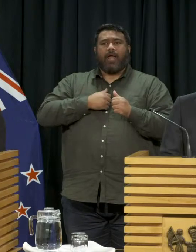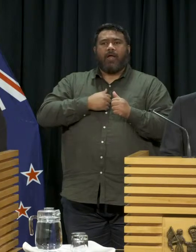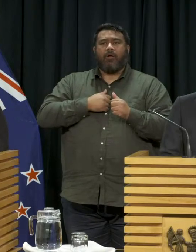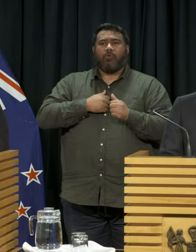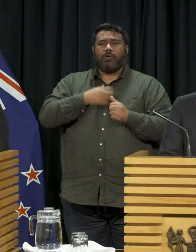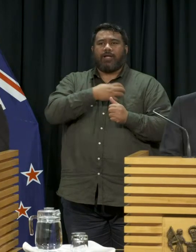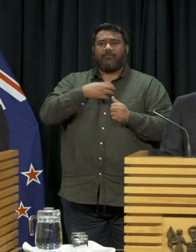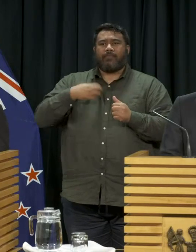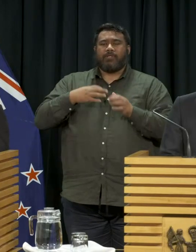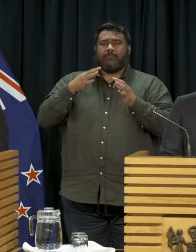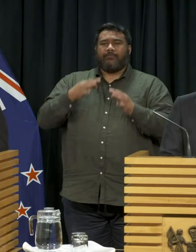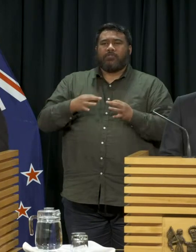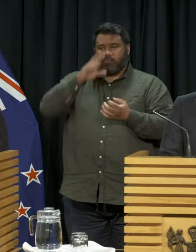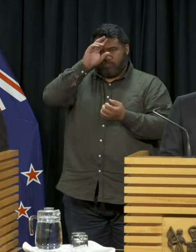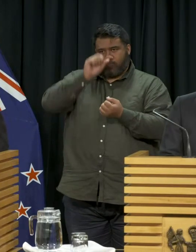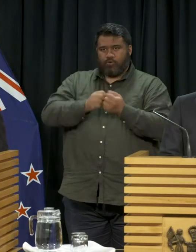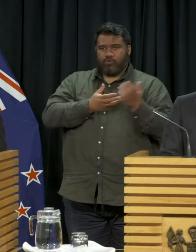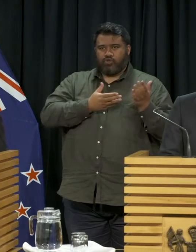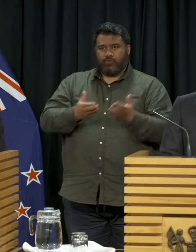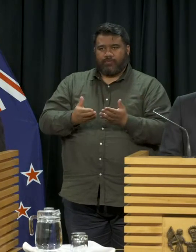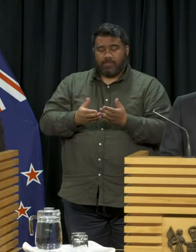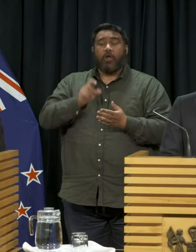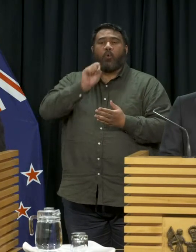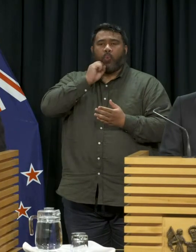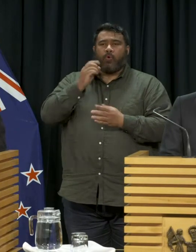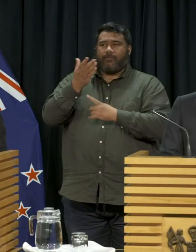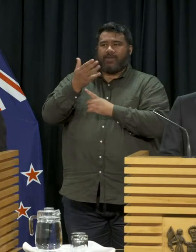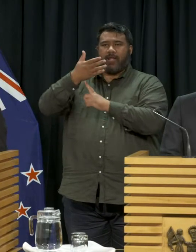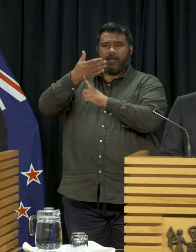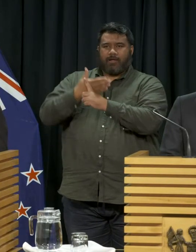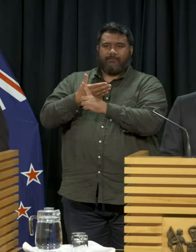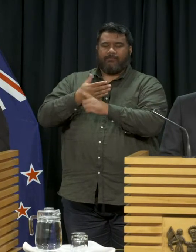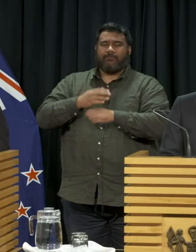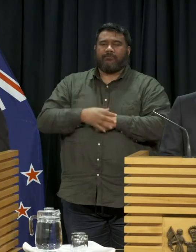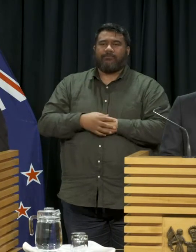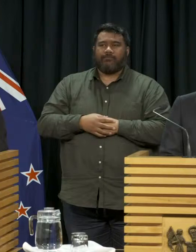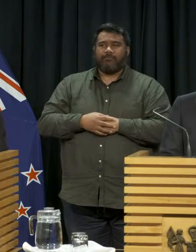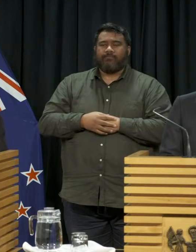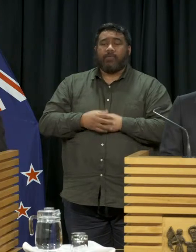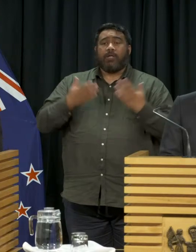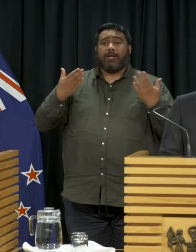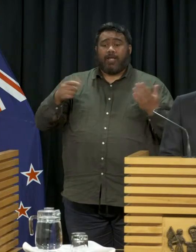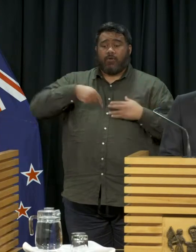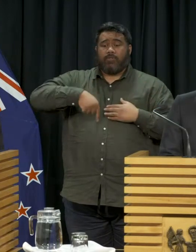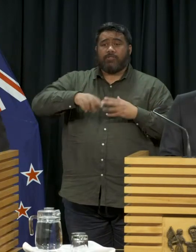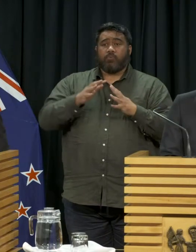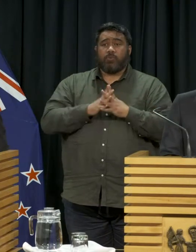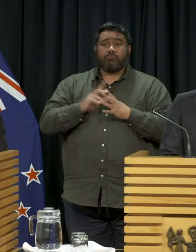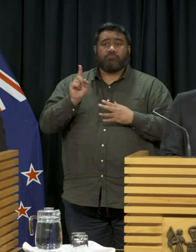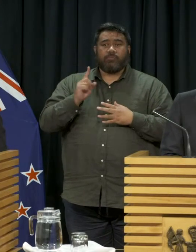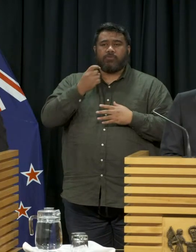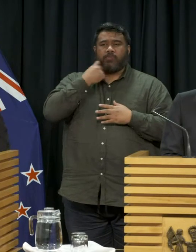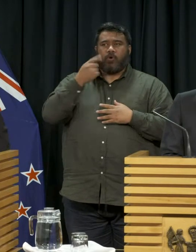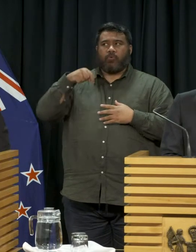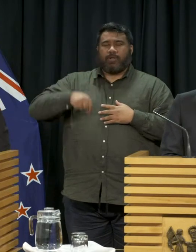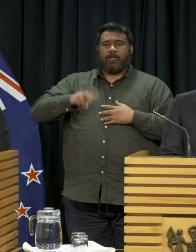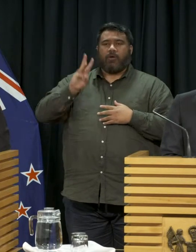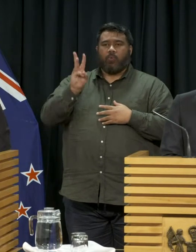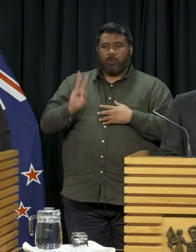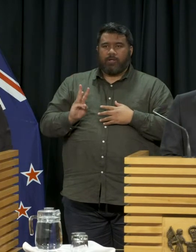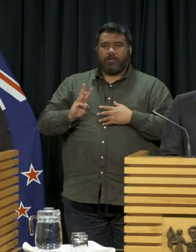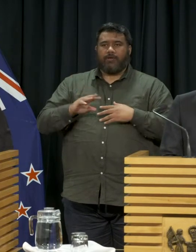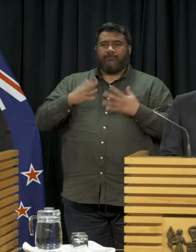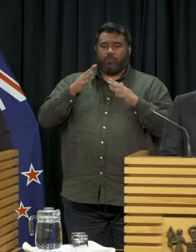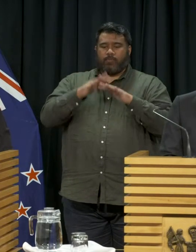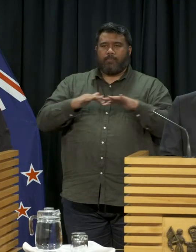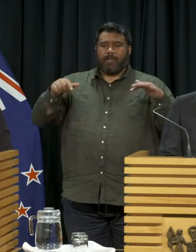Memorial. A look now to the rest of the week. Tomorrow I'm in Wellington for the Notice of